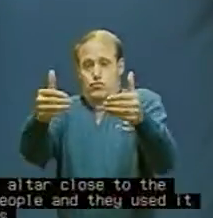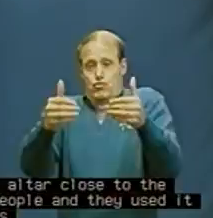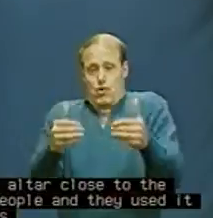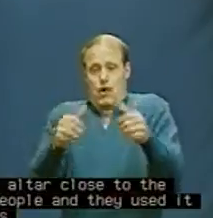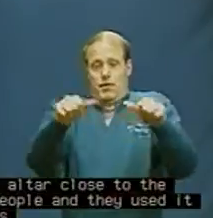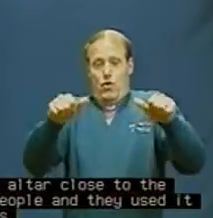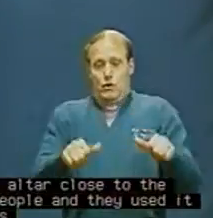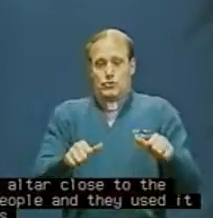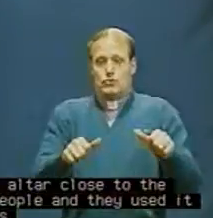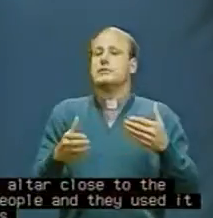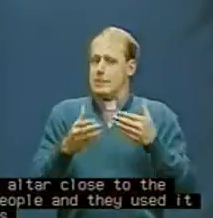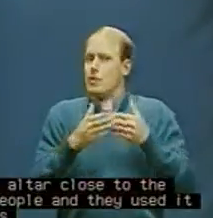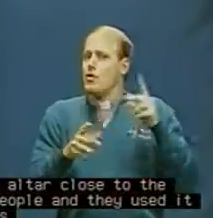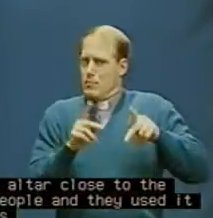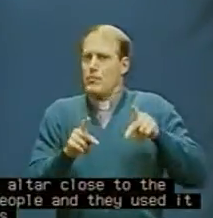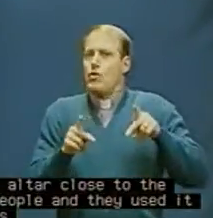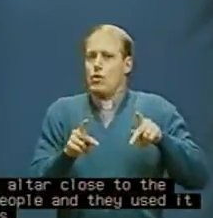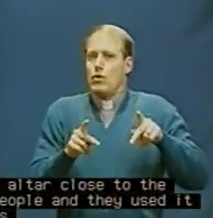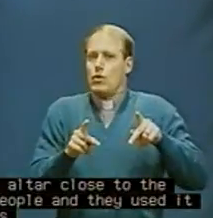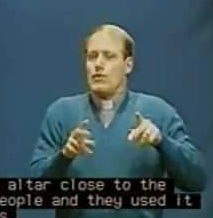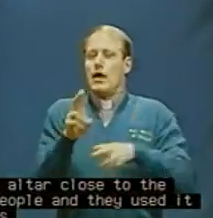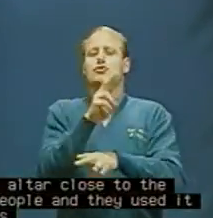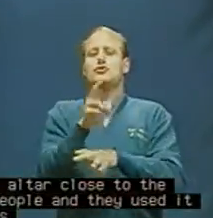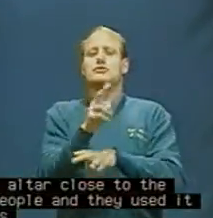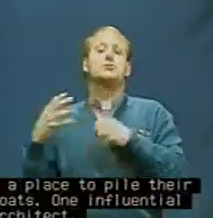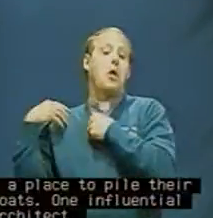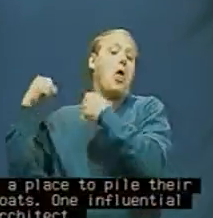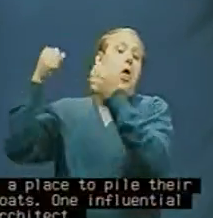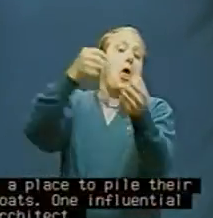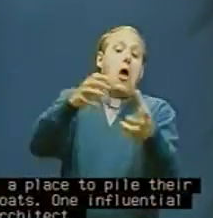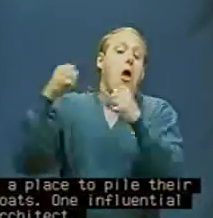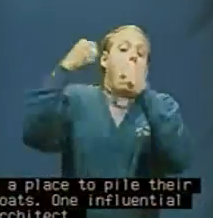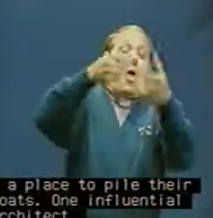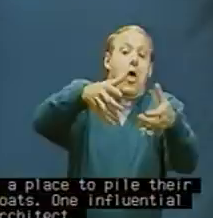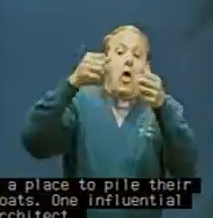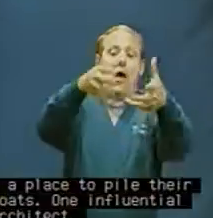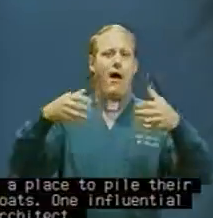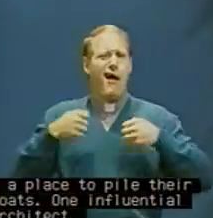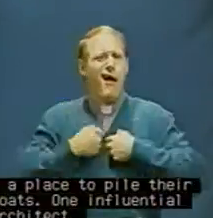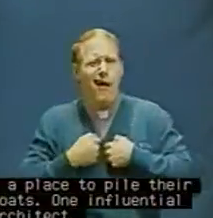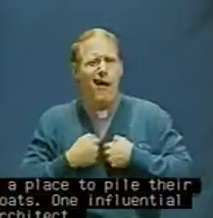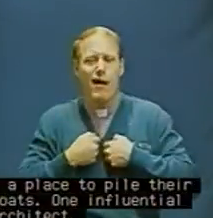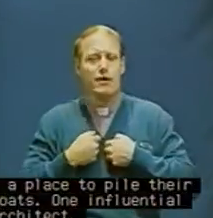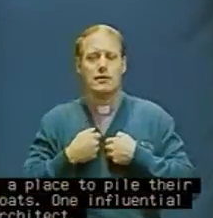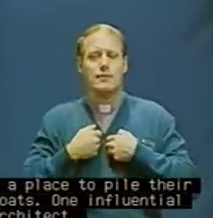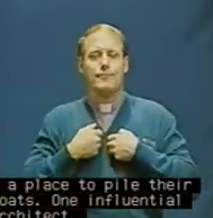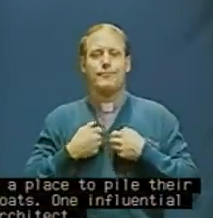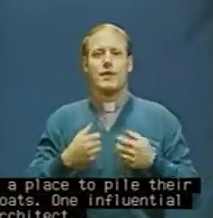the altar close to the people, and they used it as a place to pile their coats. One